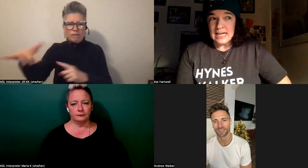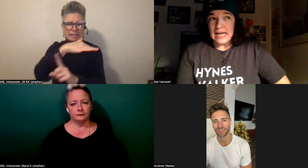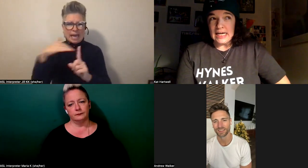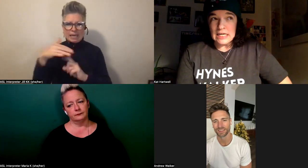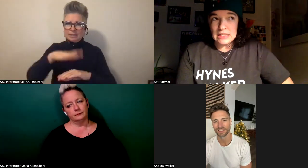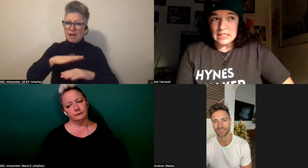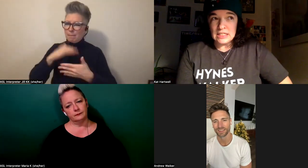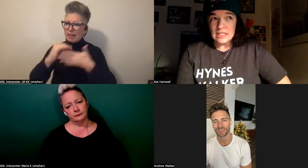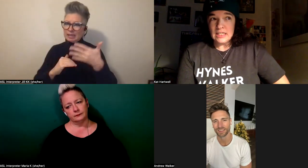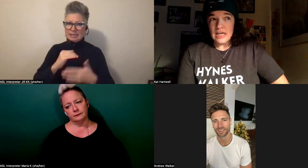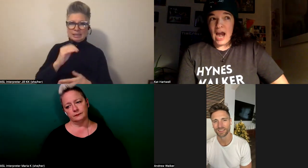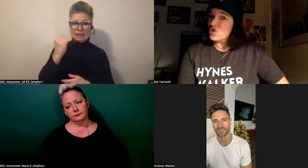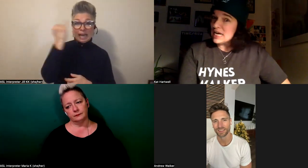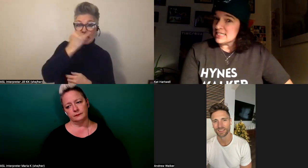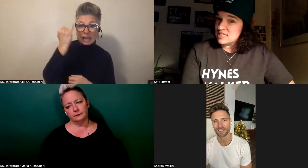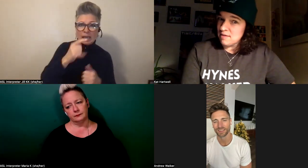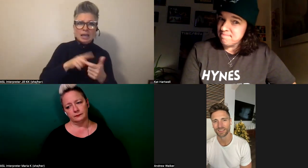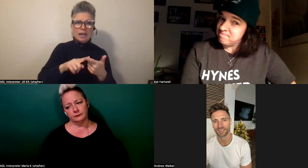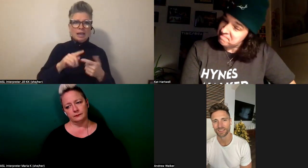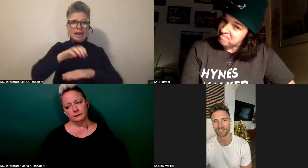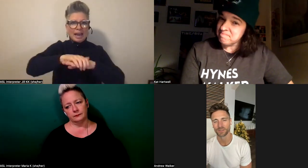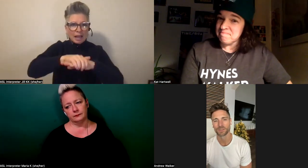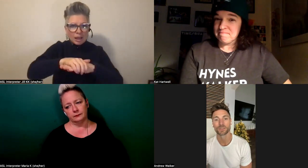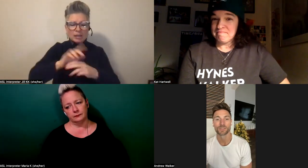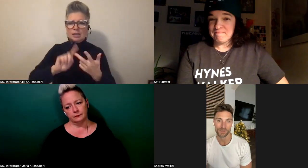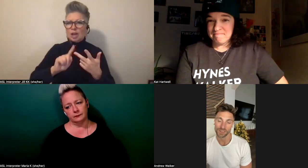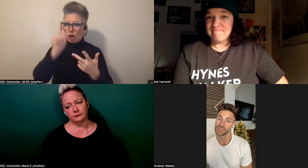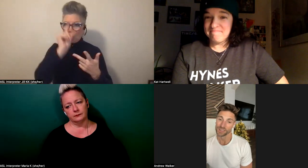Italy, England, and Greece.